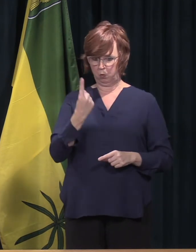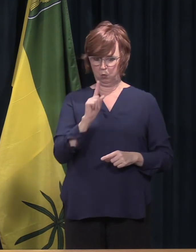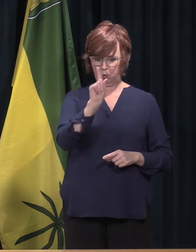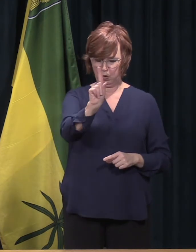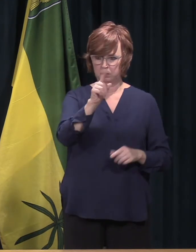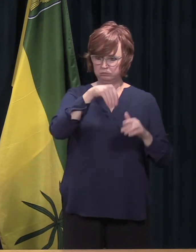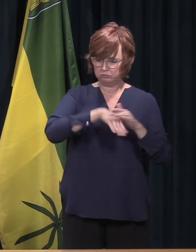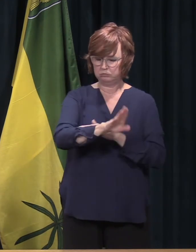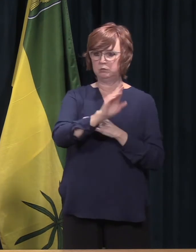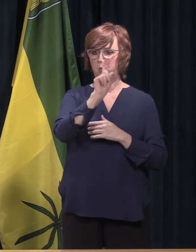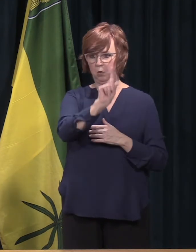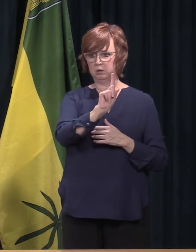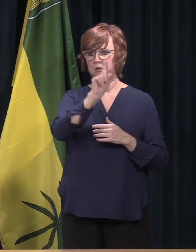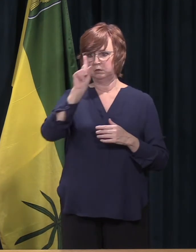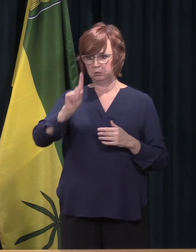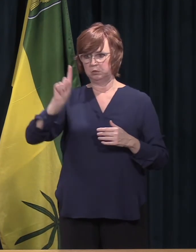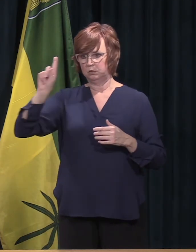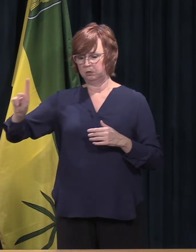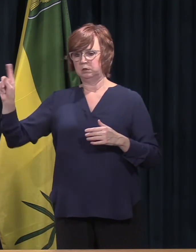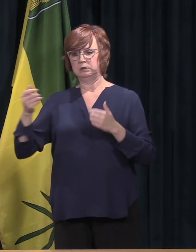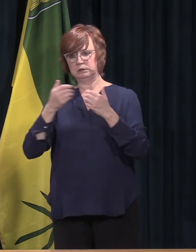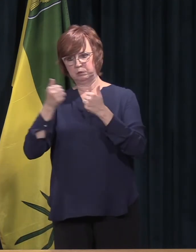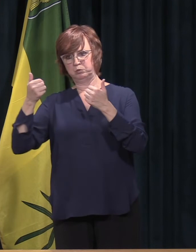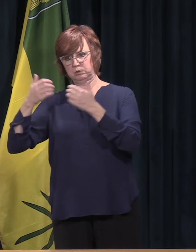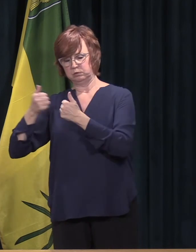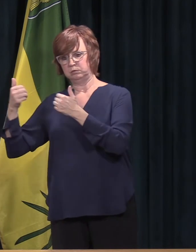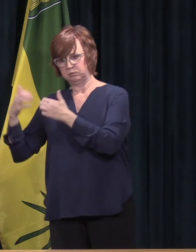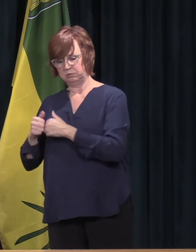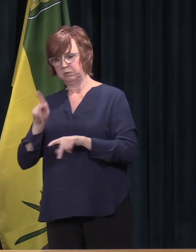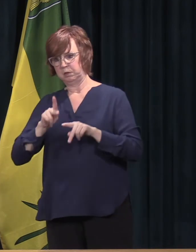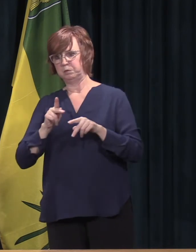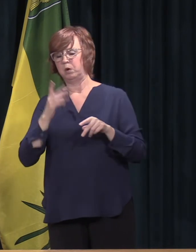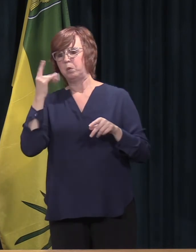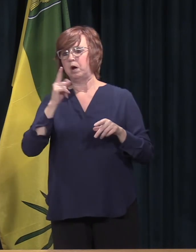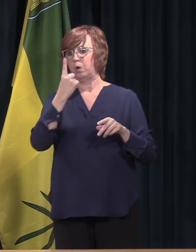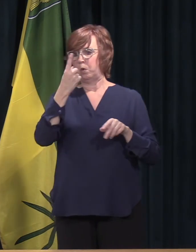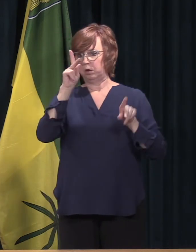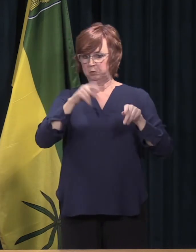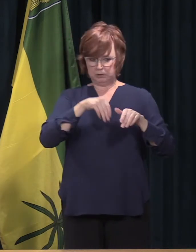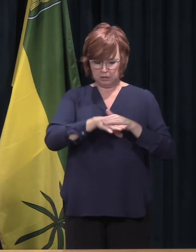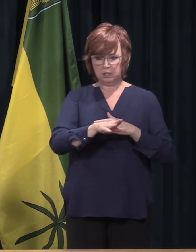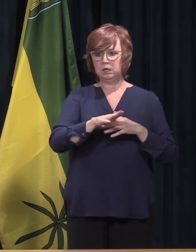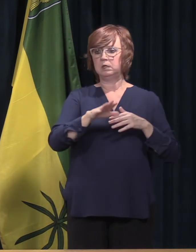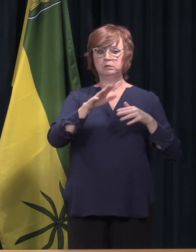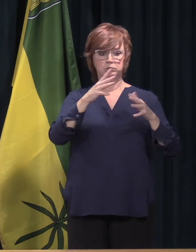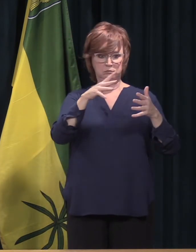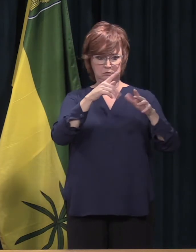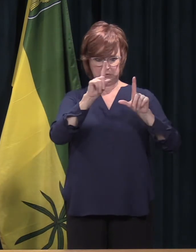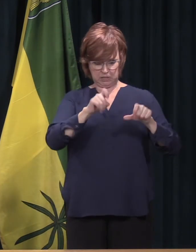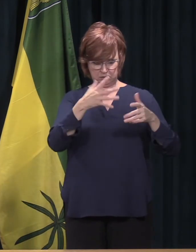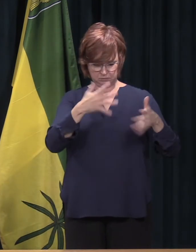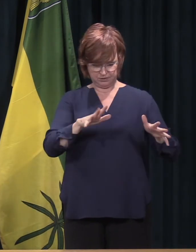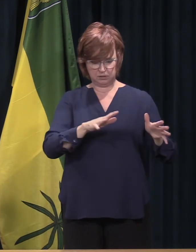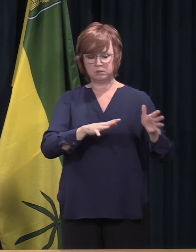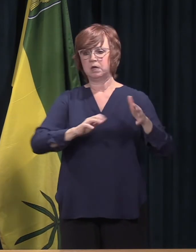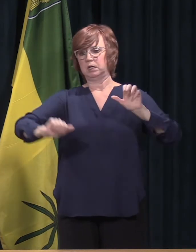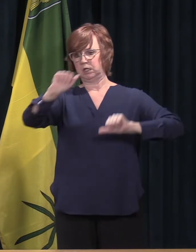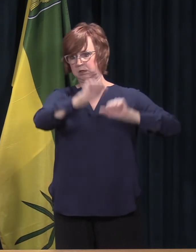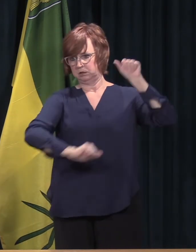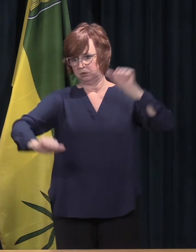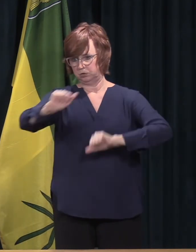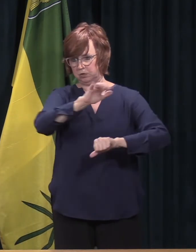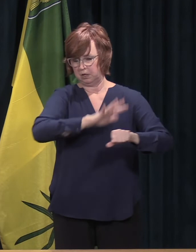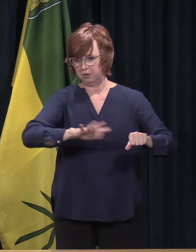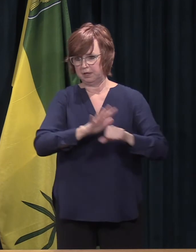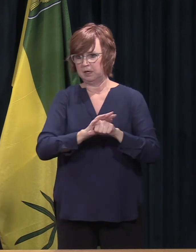expecting you at that time. You go, get tested, you leave, everything is cleaned down. So you want those assessment centers to flow in that streamlined